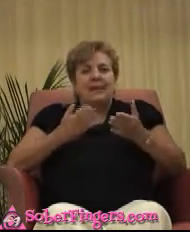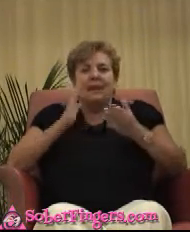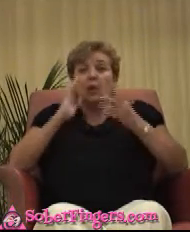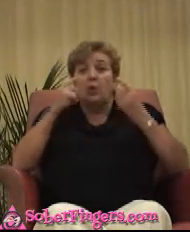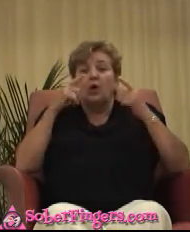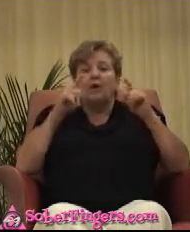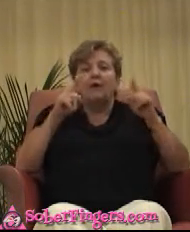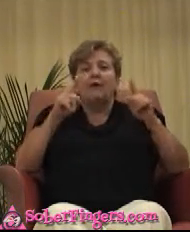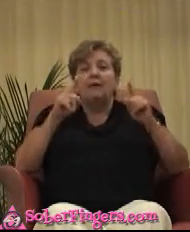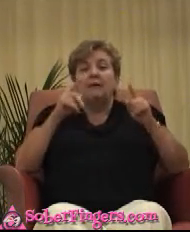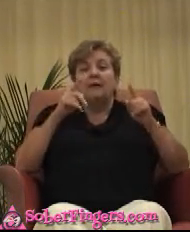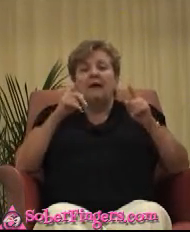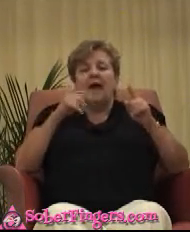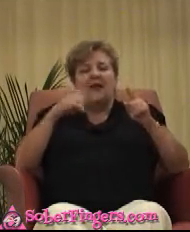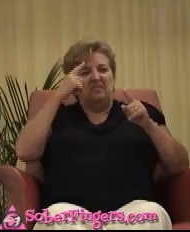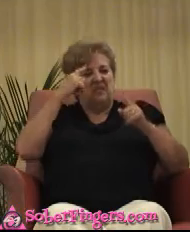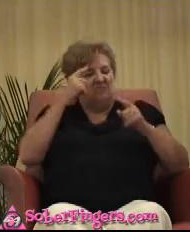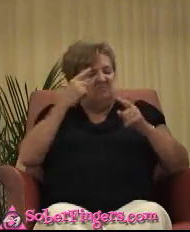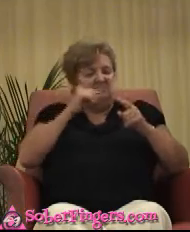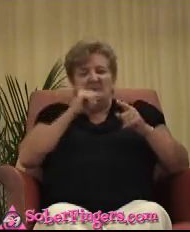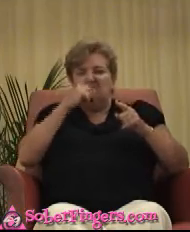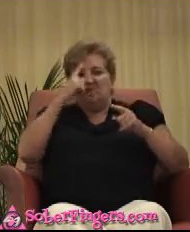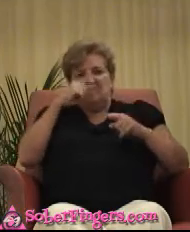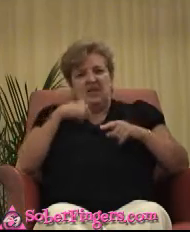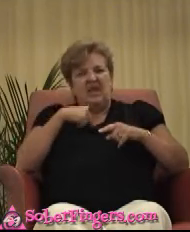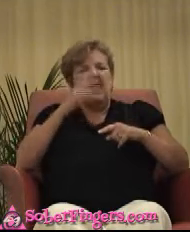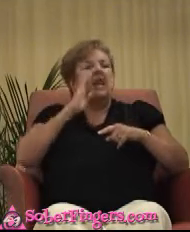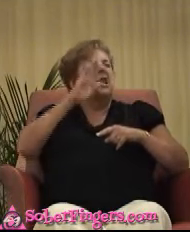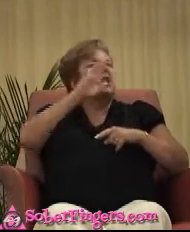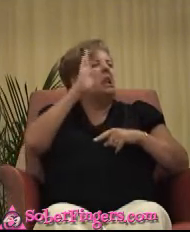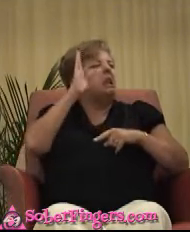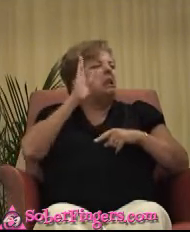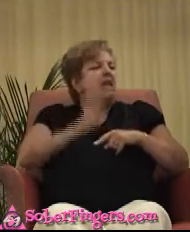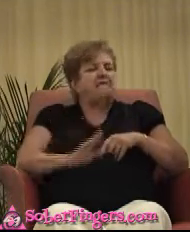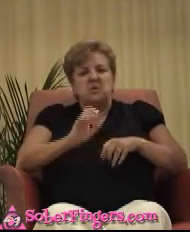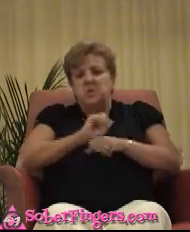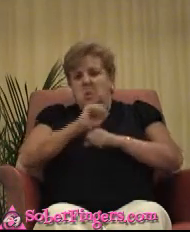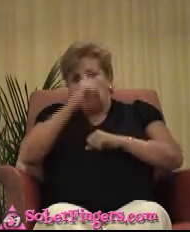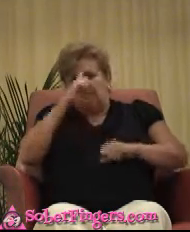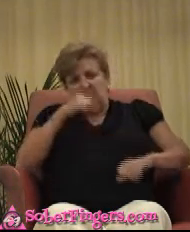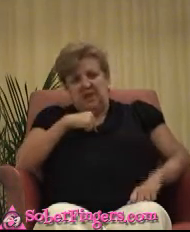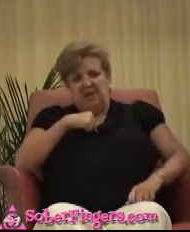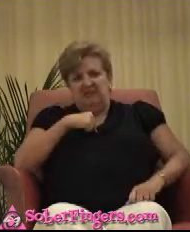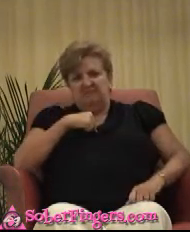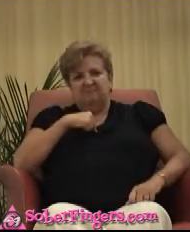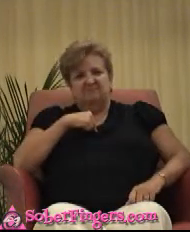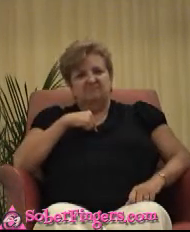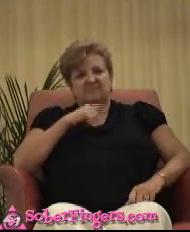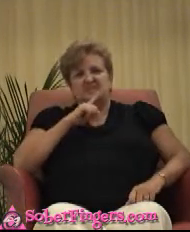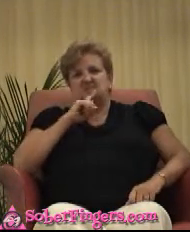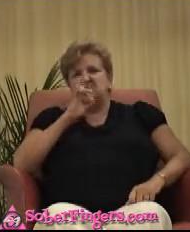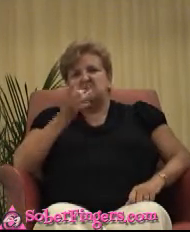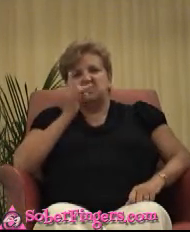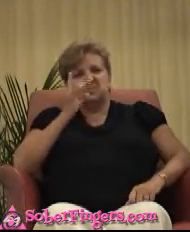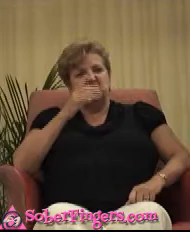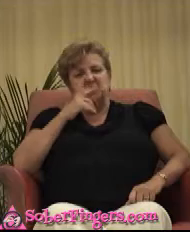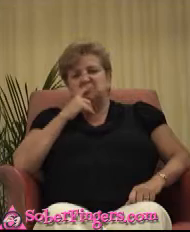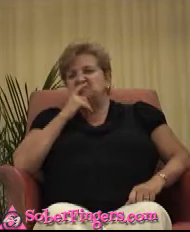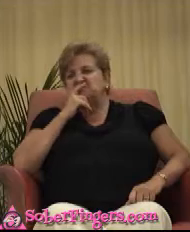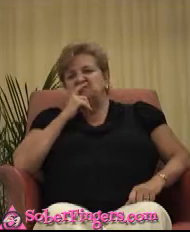That may apply to you, but it will not apply to me, because I'm going too far down. And I just kind of muted out the